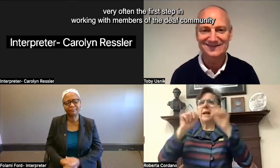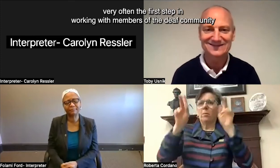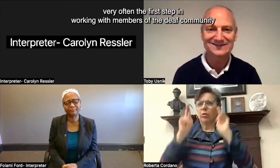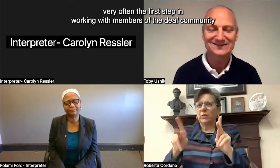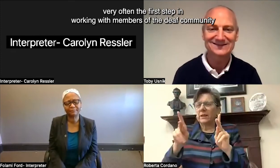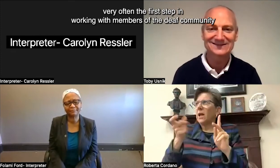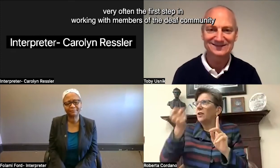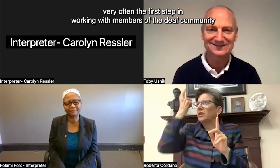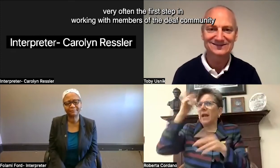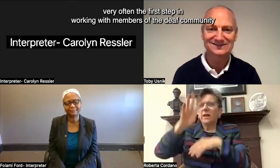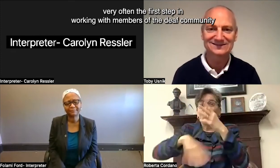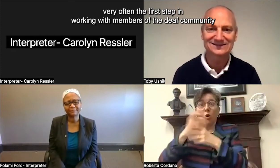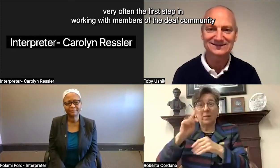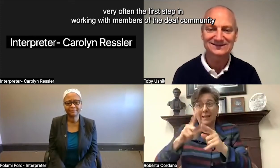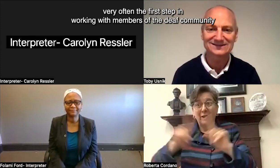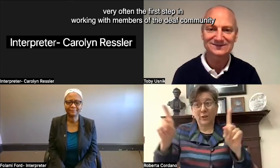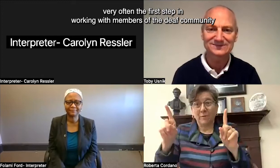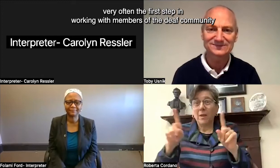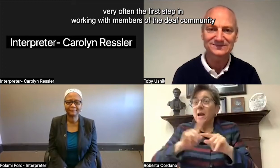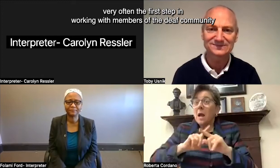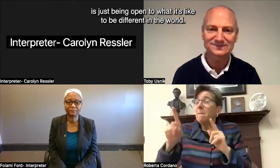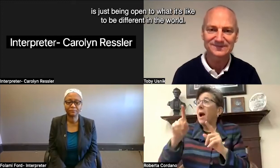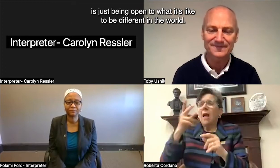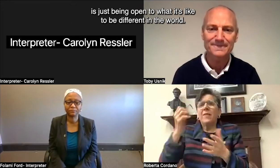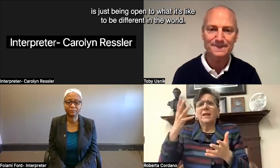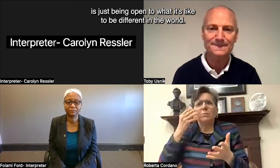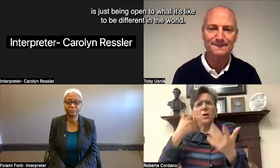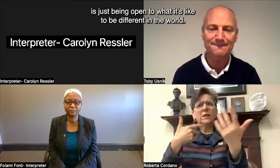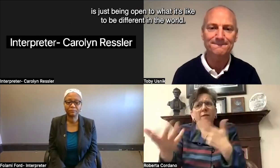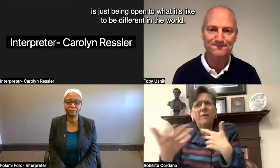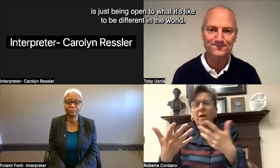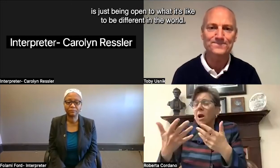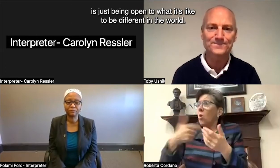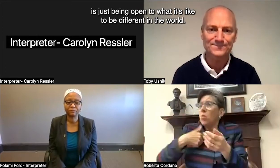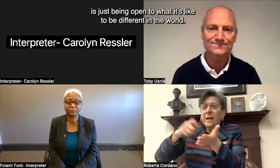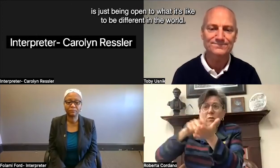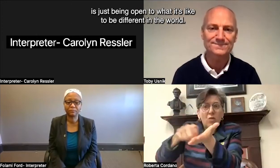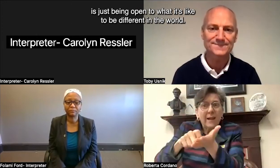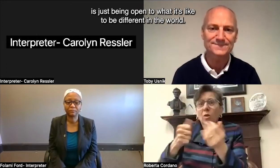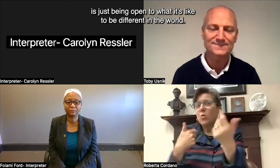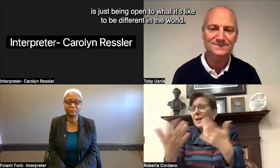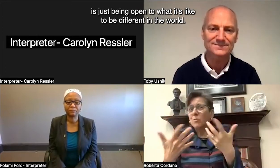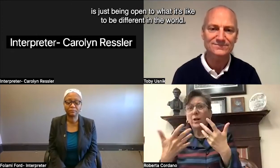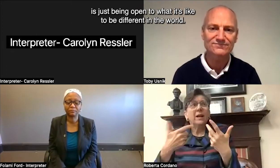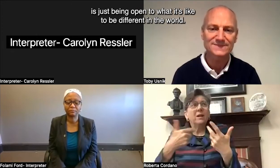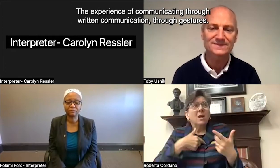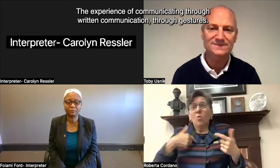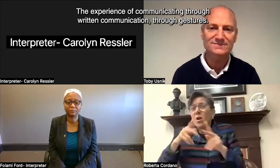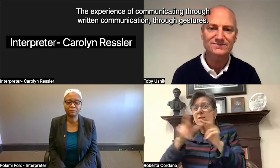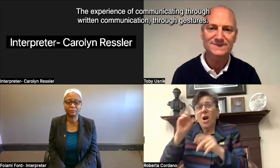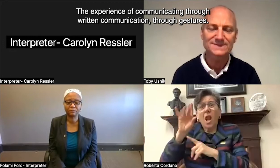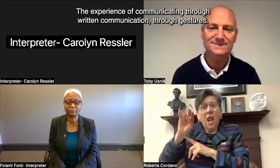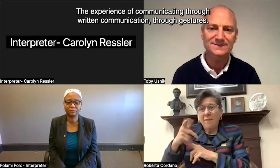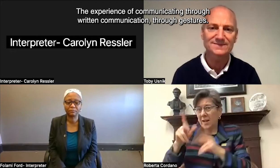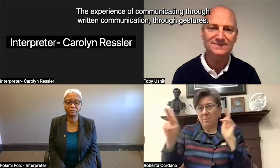in working with members of the deaf community is just being open to what it's like to be different in the world. The experience of communicating through